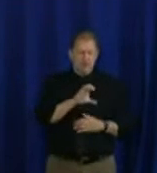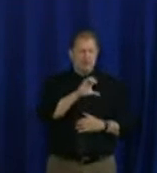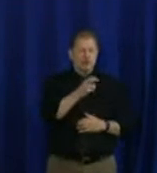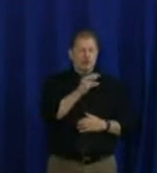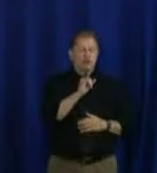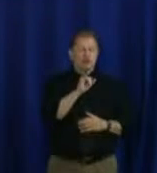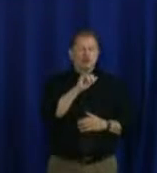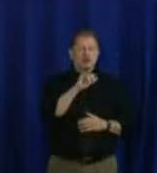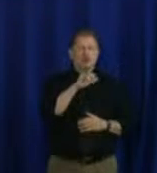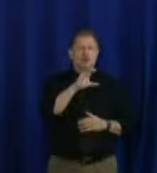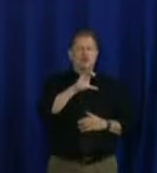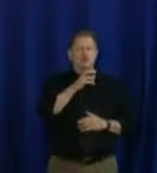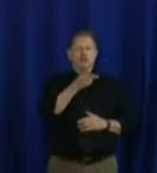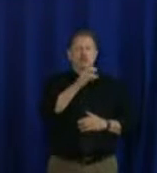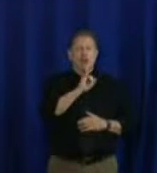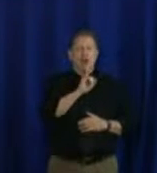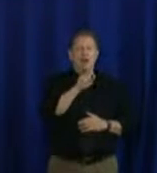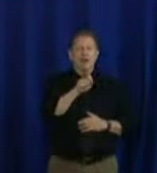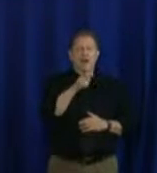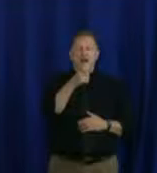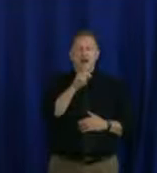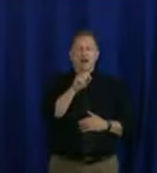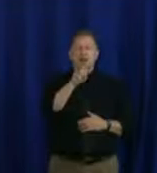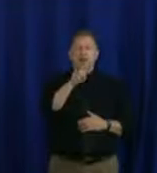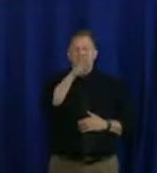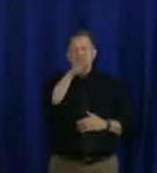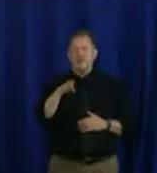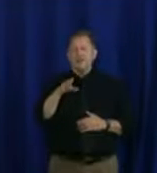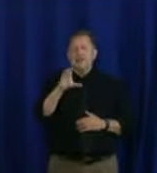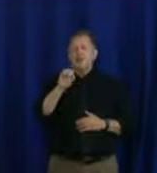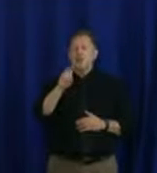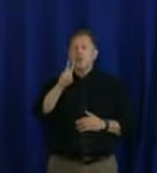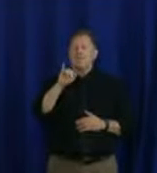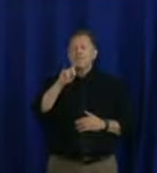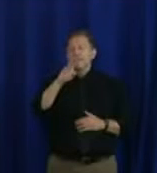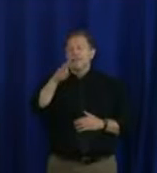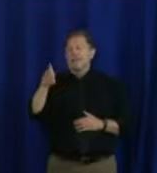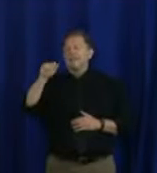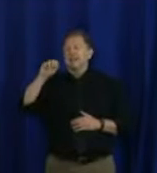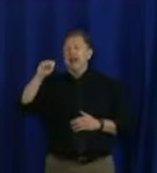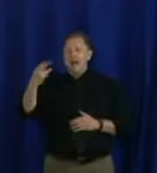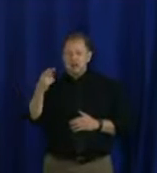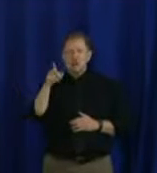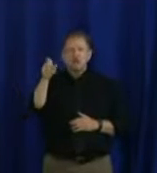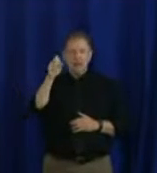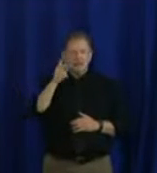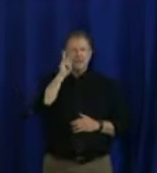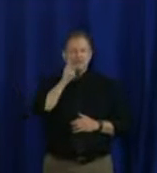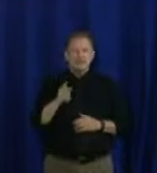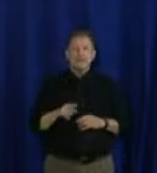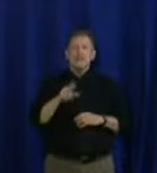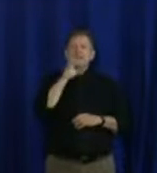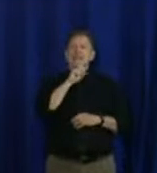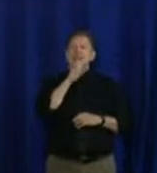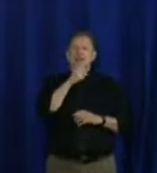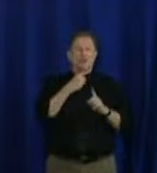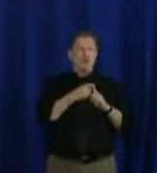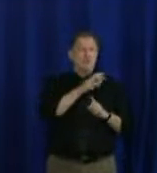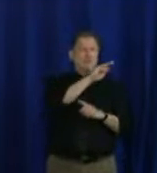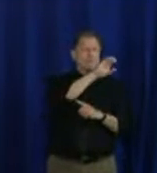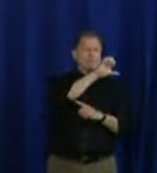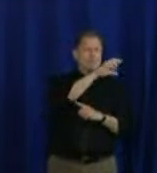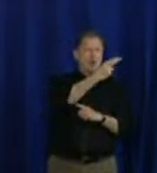chi.gov/COVID-. I encourage you to explore it. This shows what our daily case rates have looked like by age group, all the way from March through